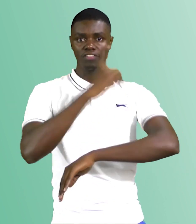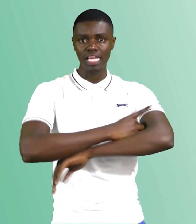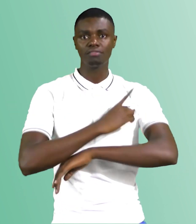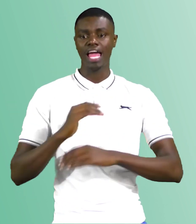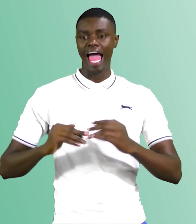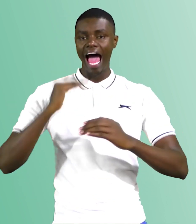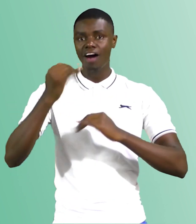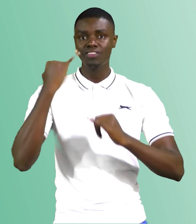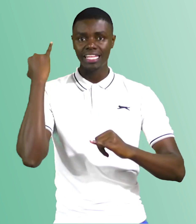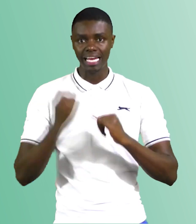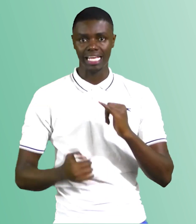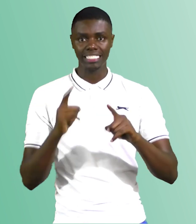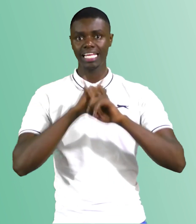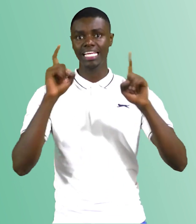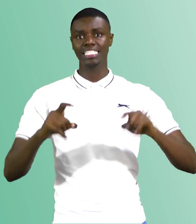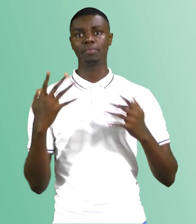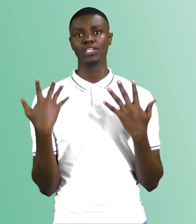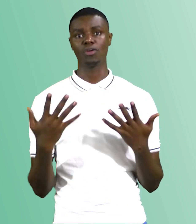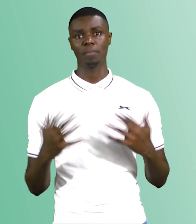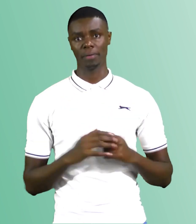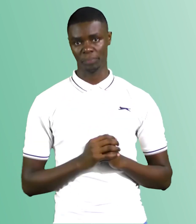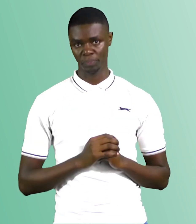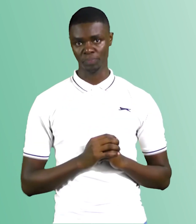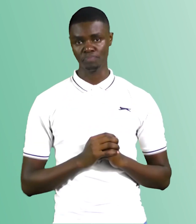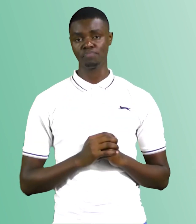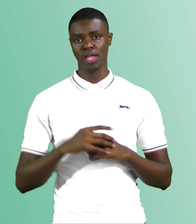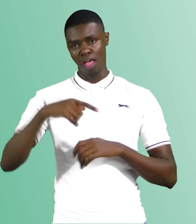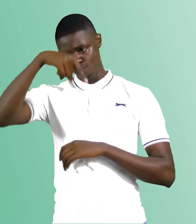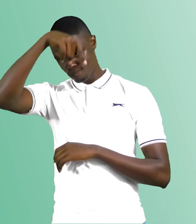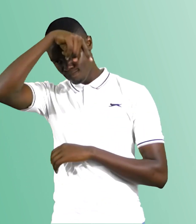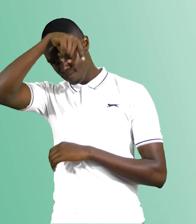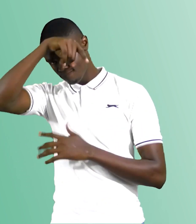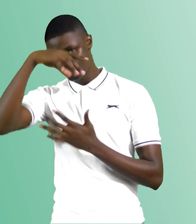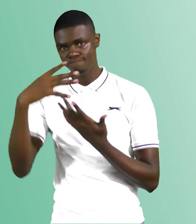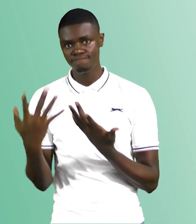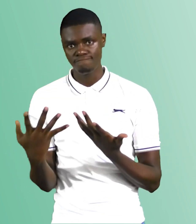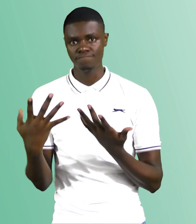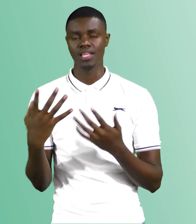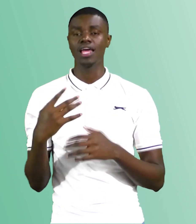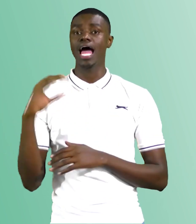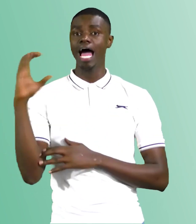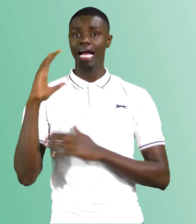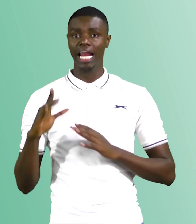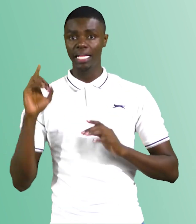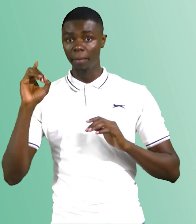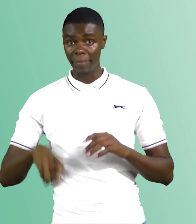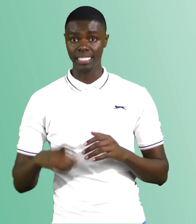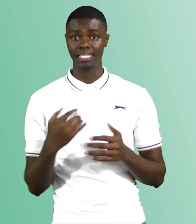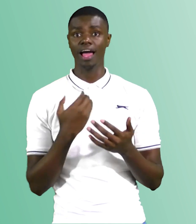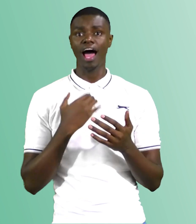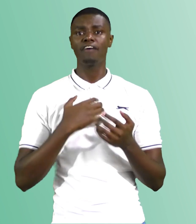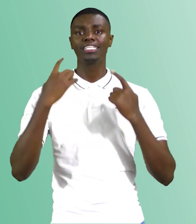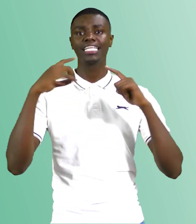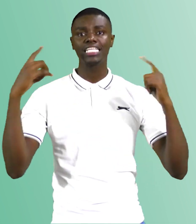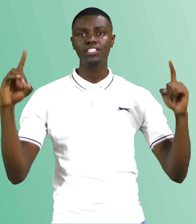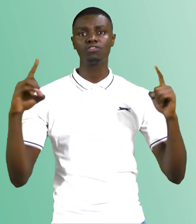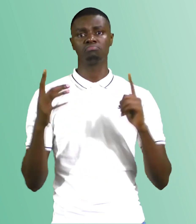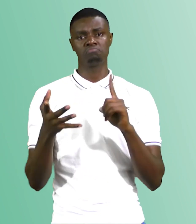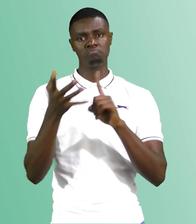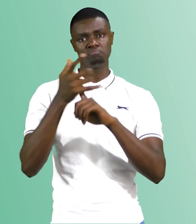the last examination paper. For graduation, a client is required to have successfully met